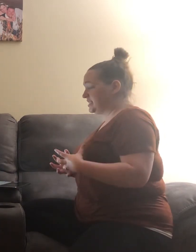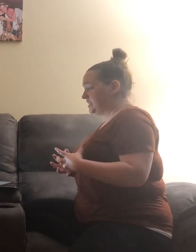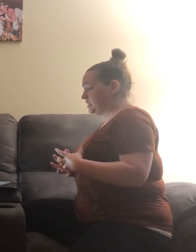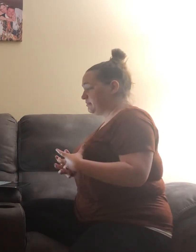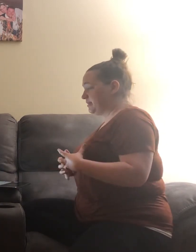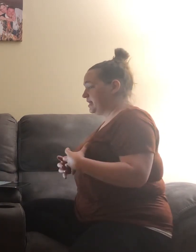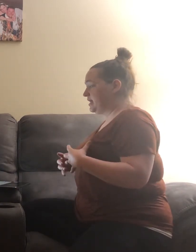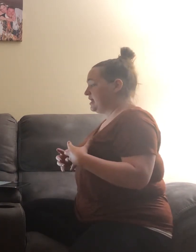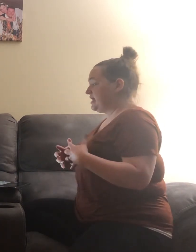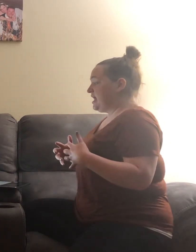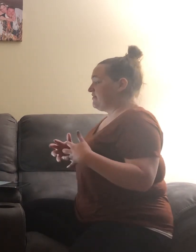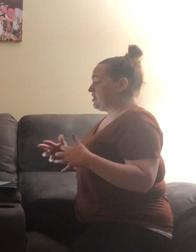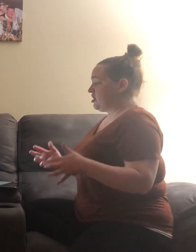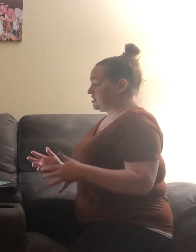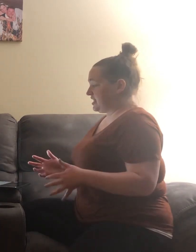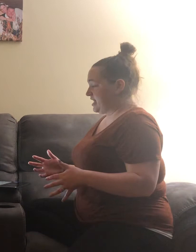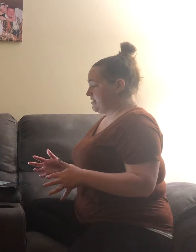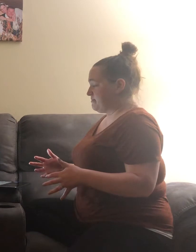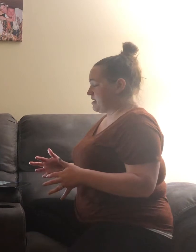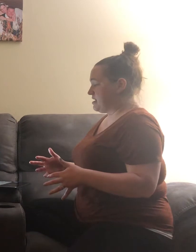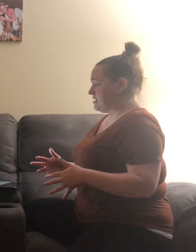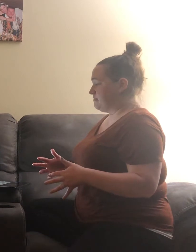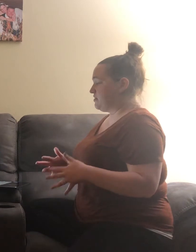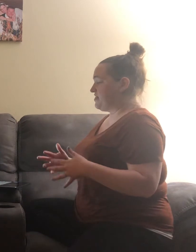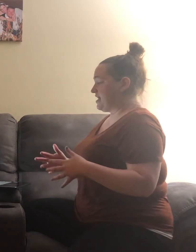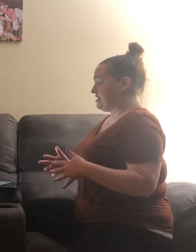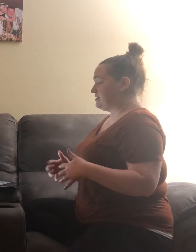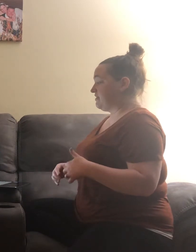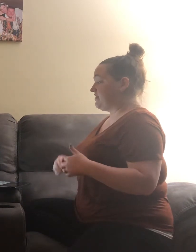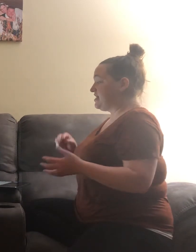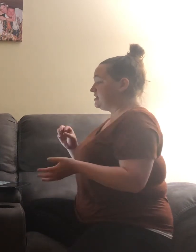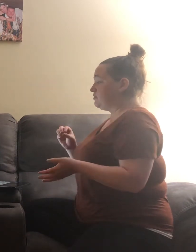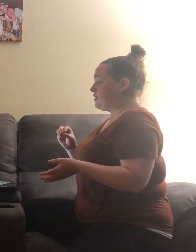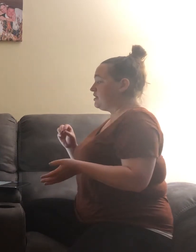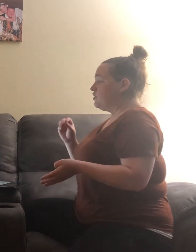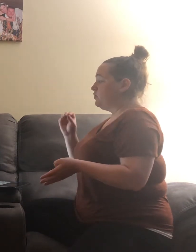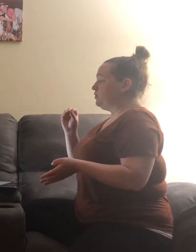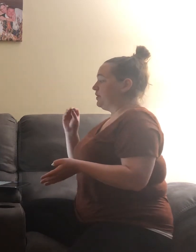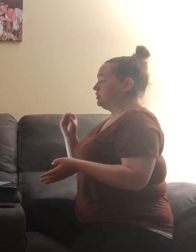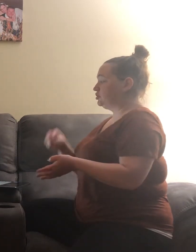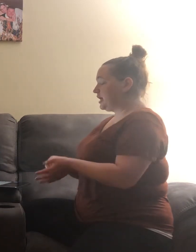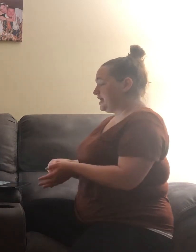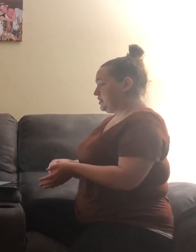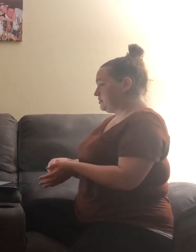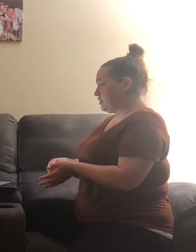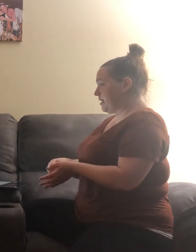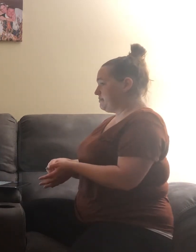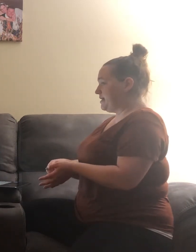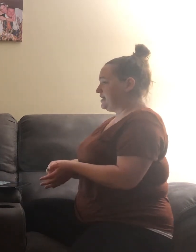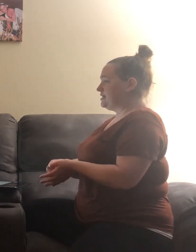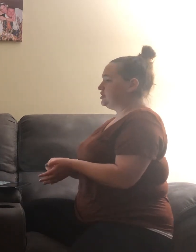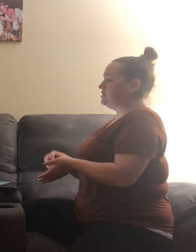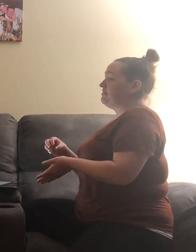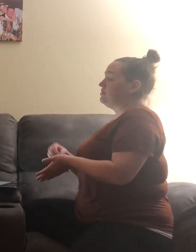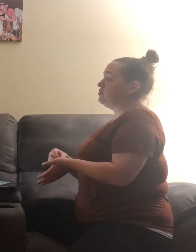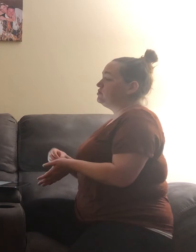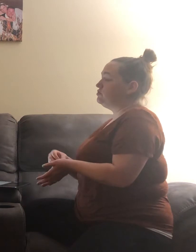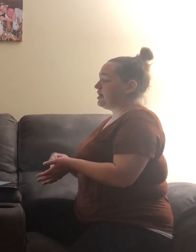little bit, having a hard time with that kind of stuff. And that's when we want to try to use our red medications. If those do not